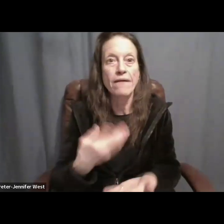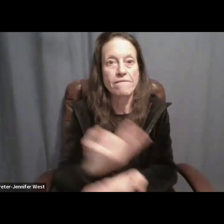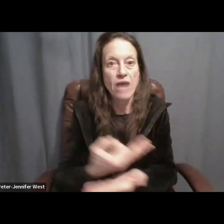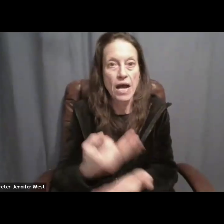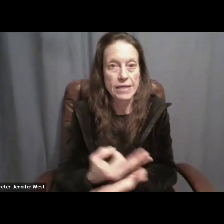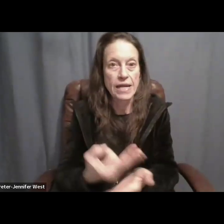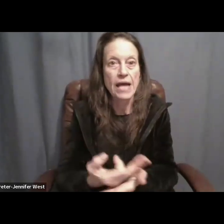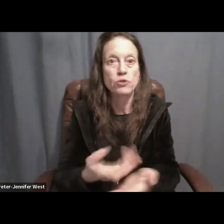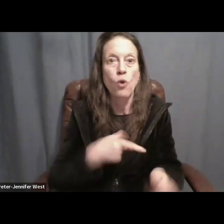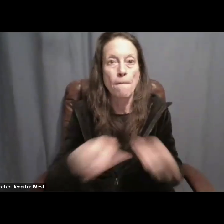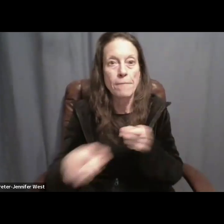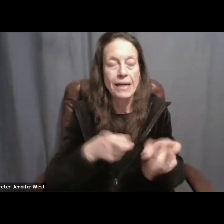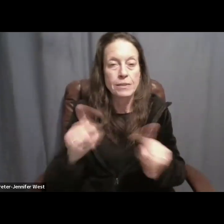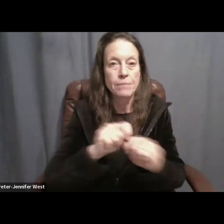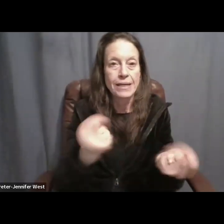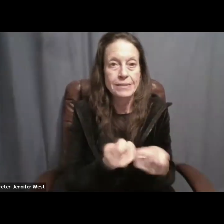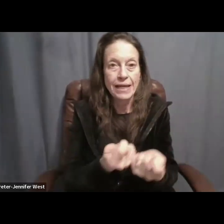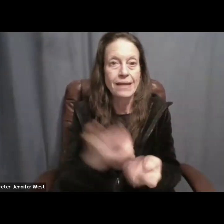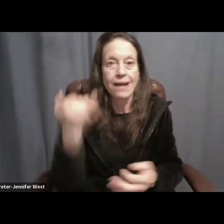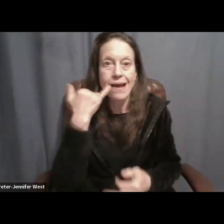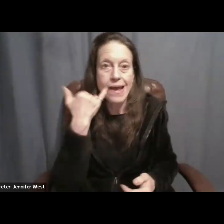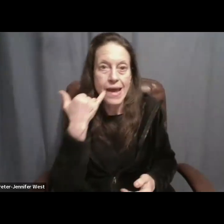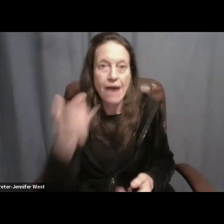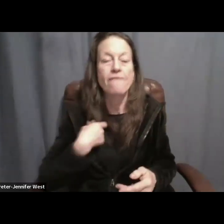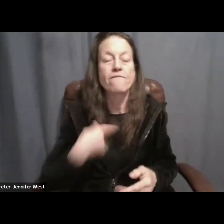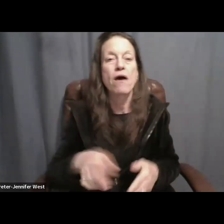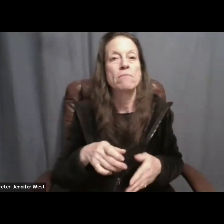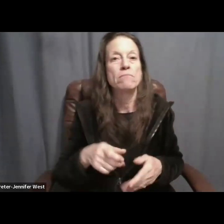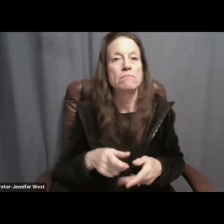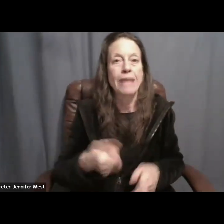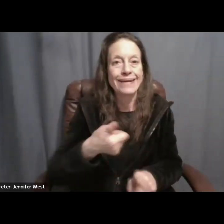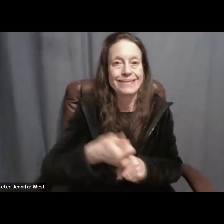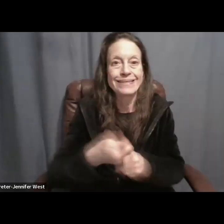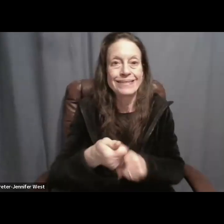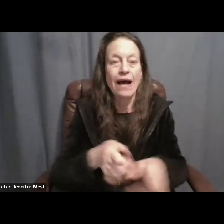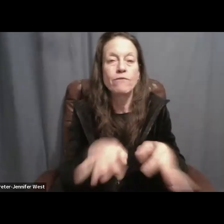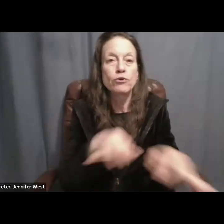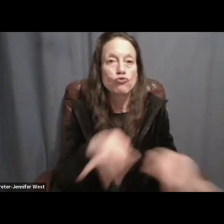you don't touch the money. You just send somebody the bills and